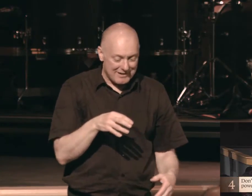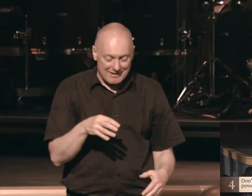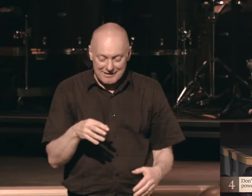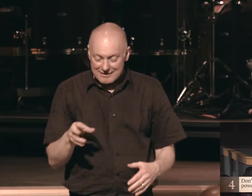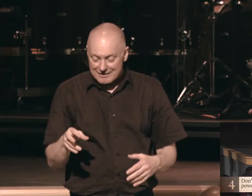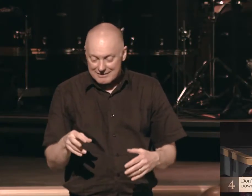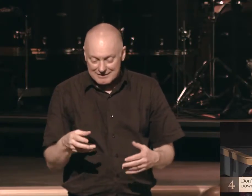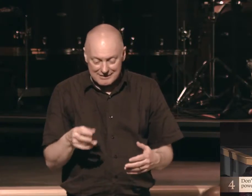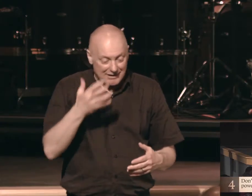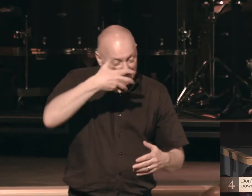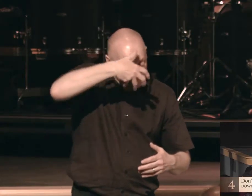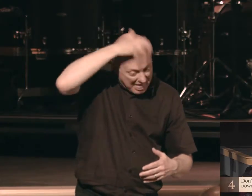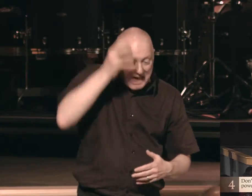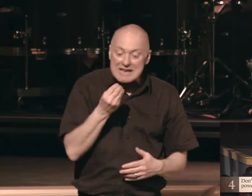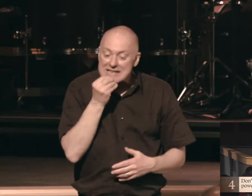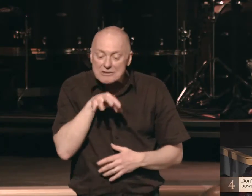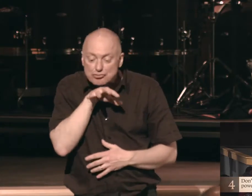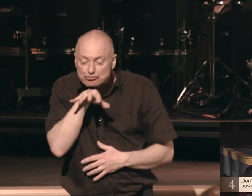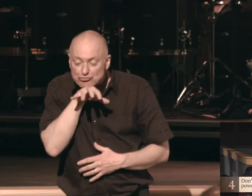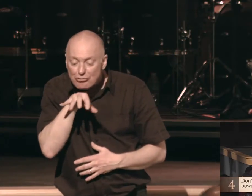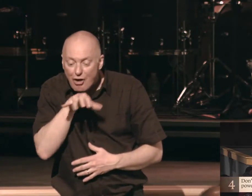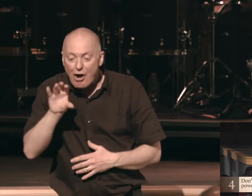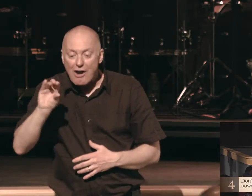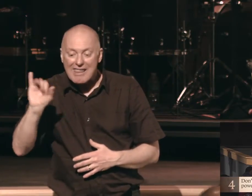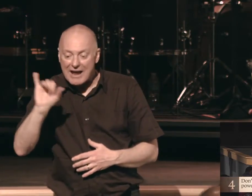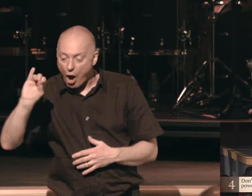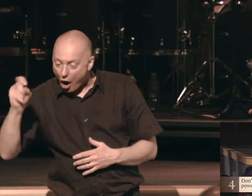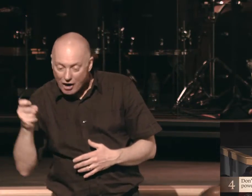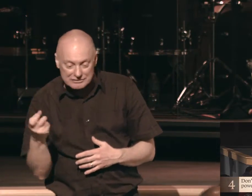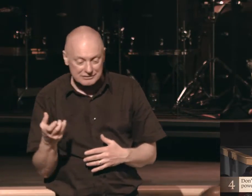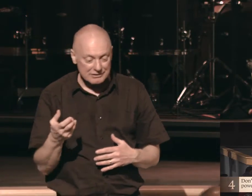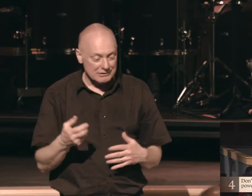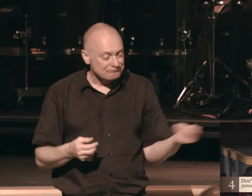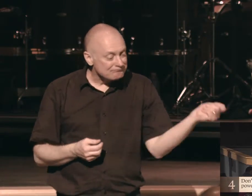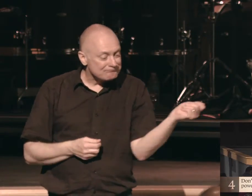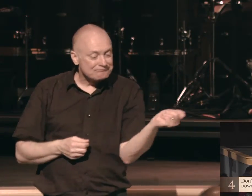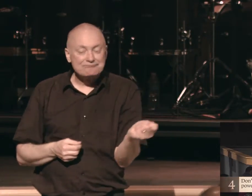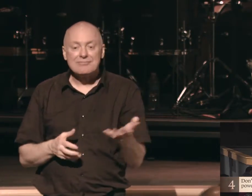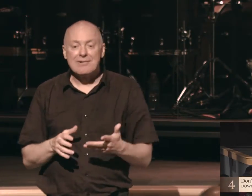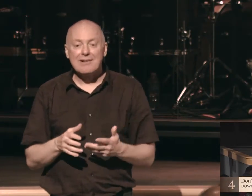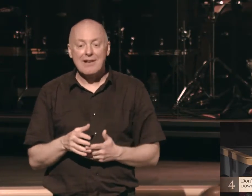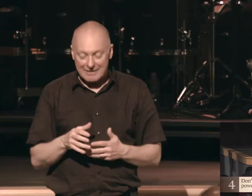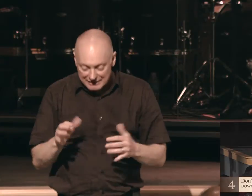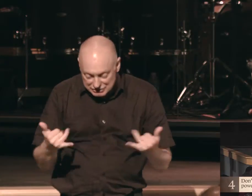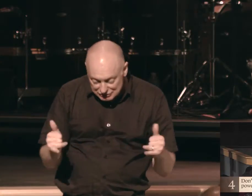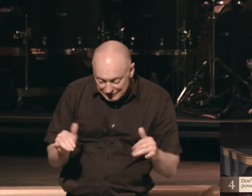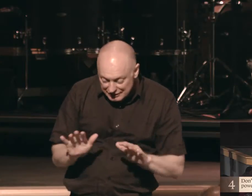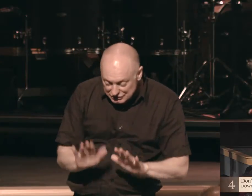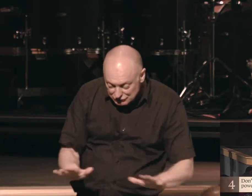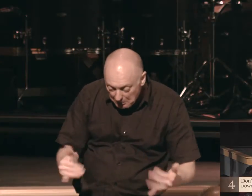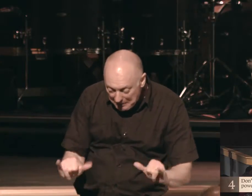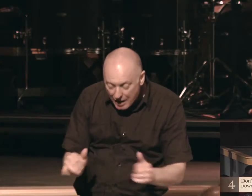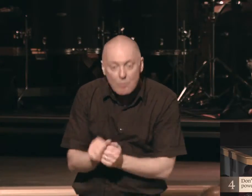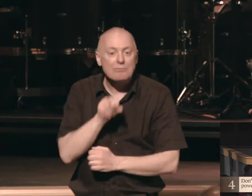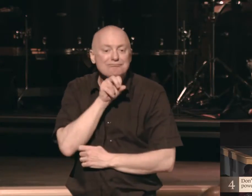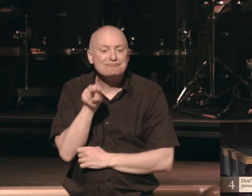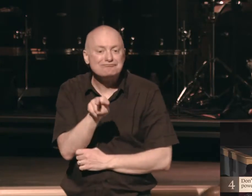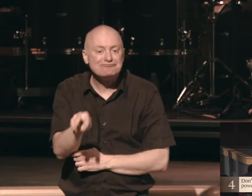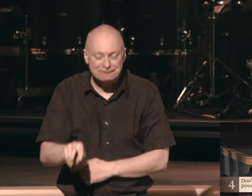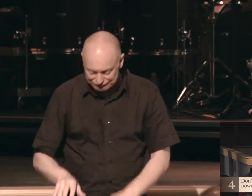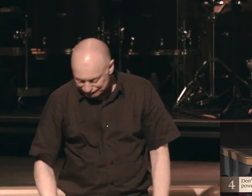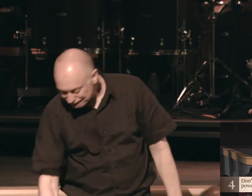lion shall eat straw like the ox, the nursing child shall play over the hole of the cobra. Then the weaned child, amazing, shall put his hand on the adder's